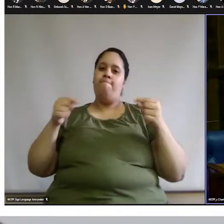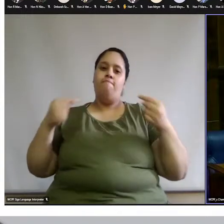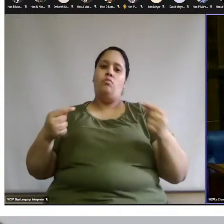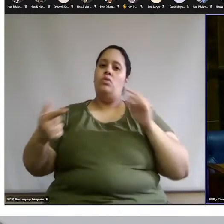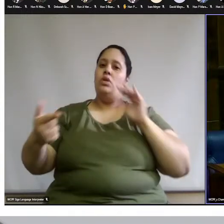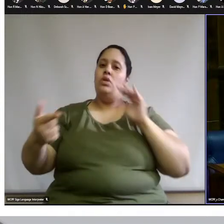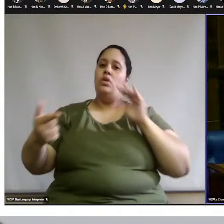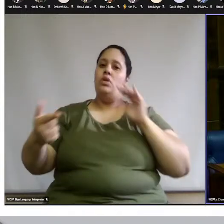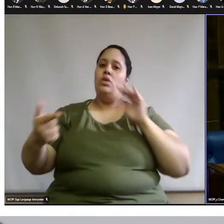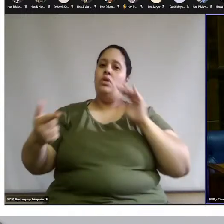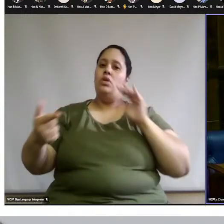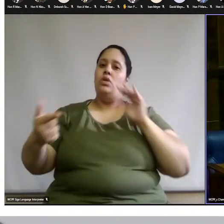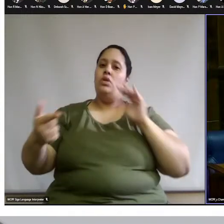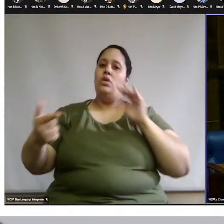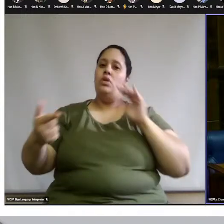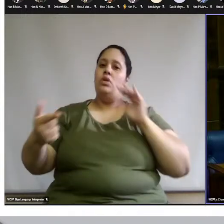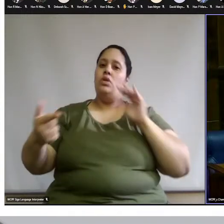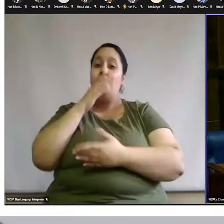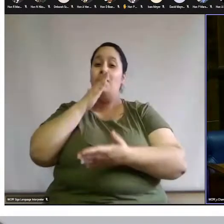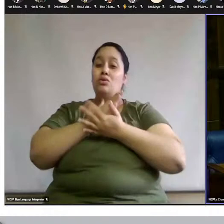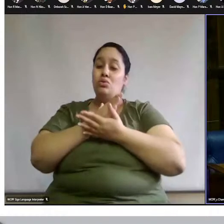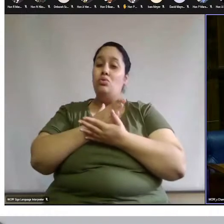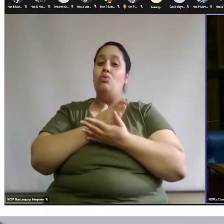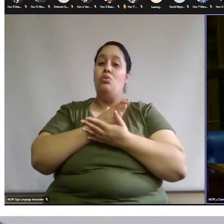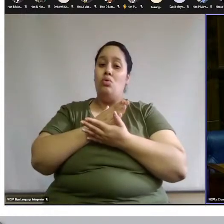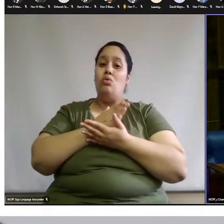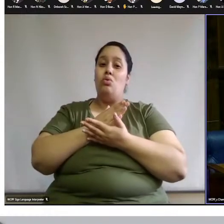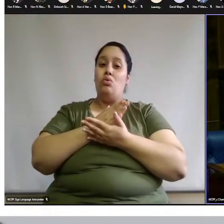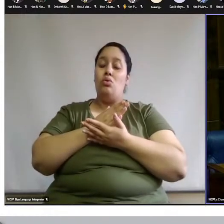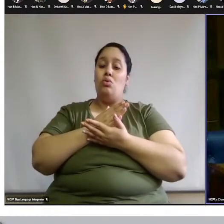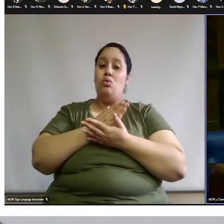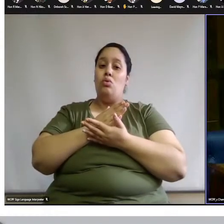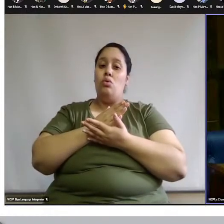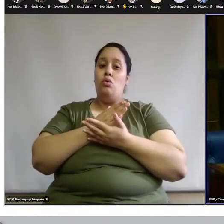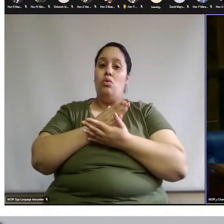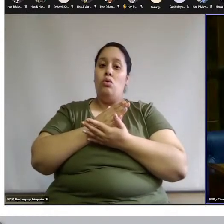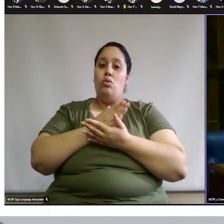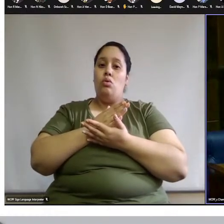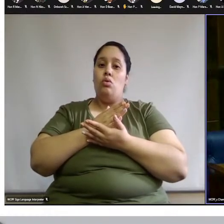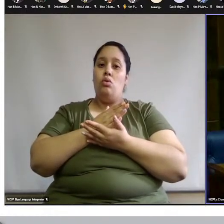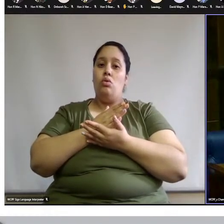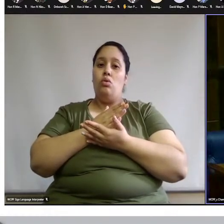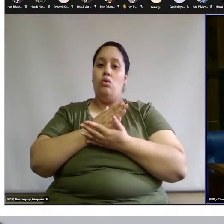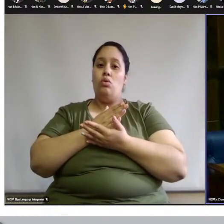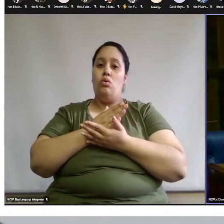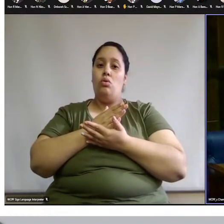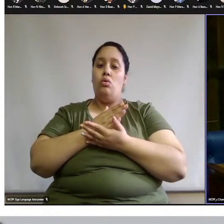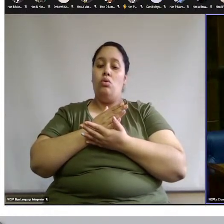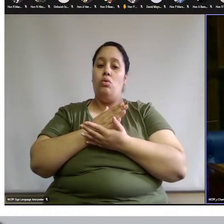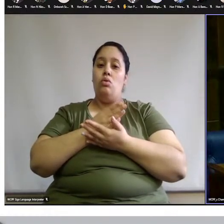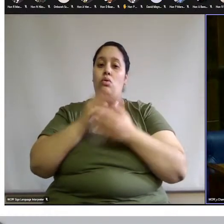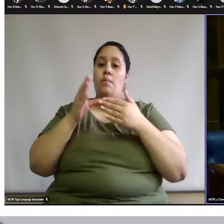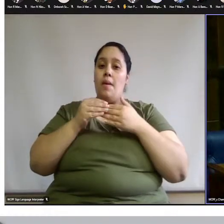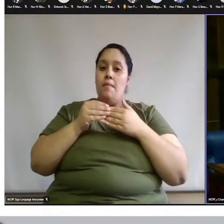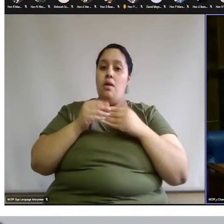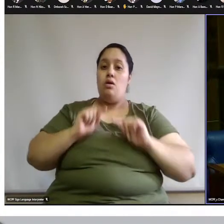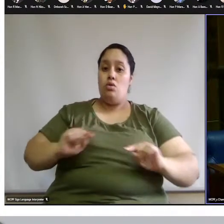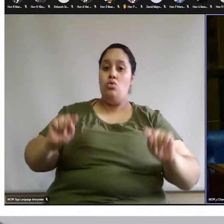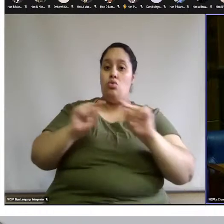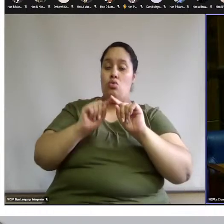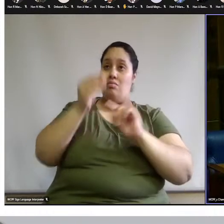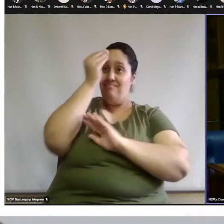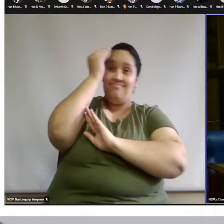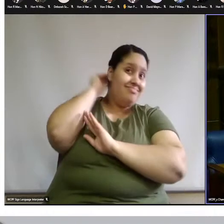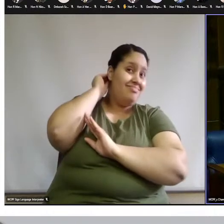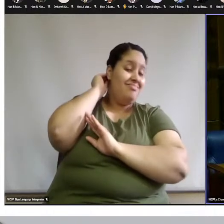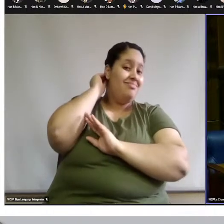And please, I want to make sure. Ek wil seker maak, agbare lid, dat u hierdie boodskap